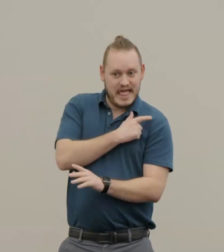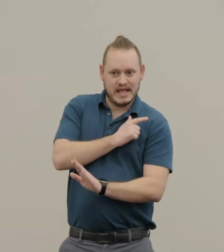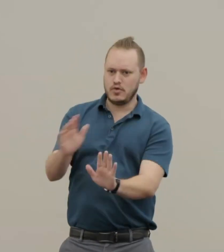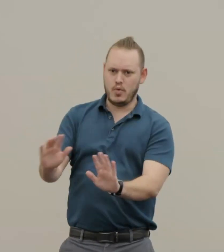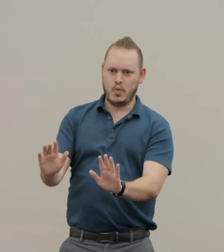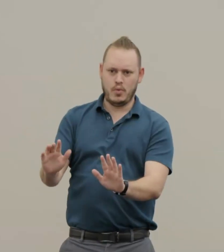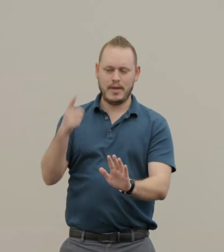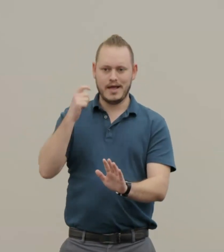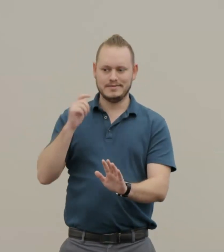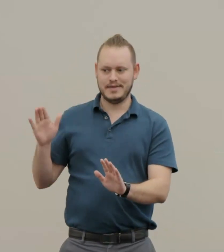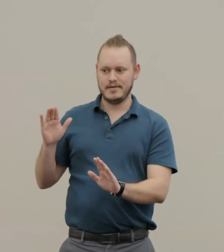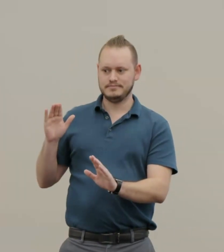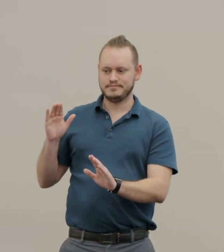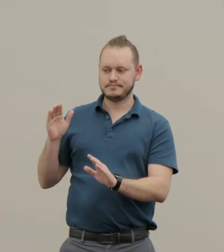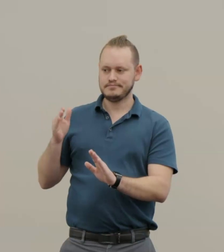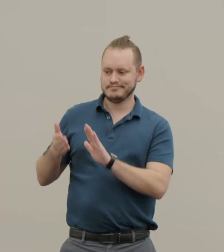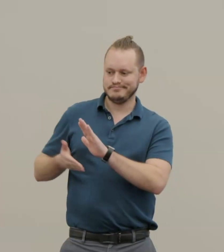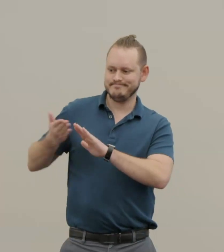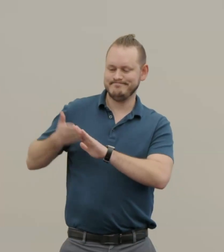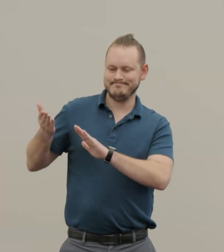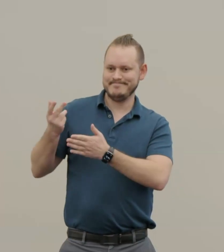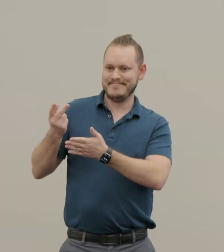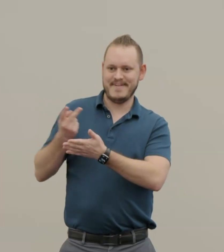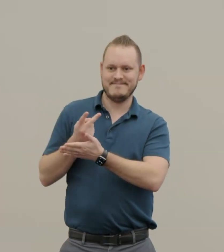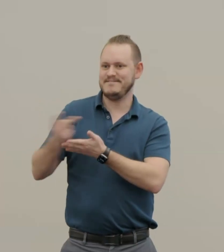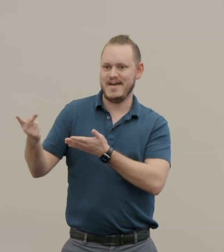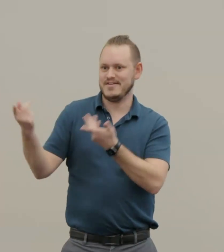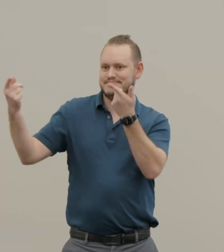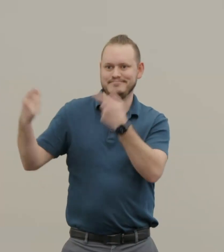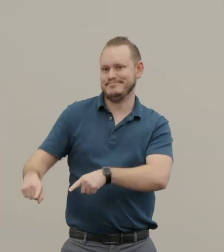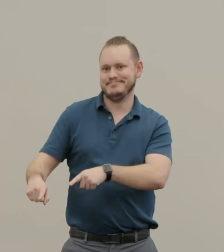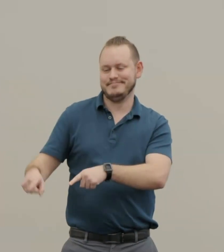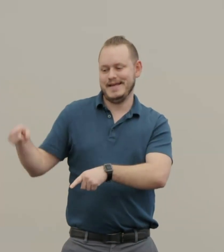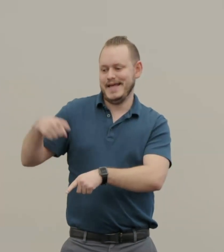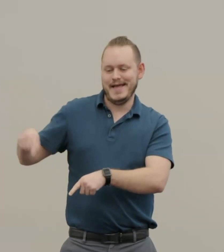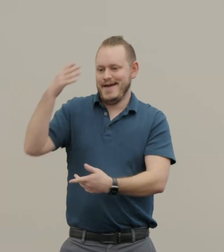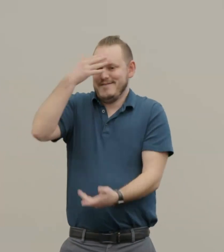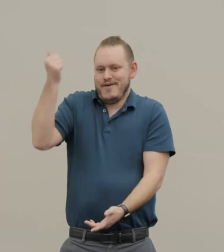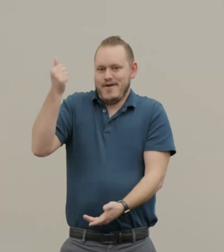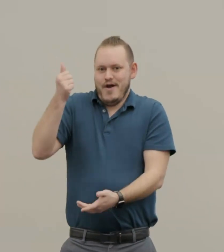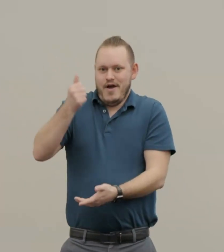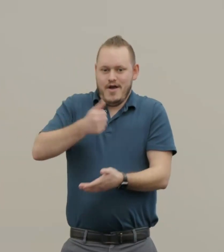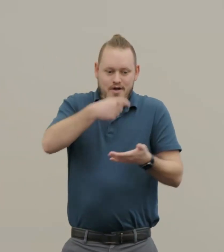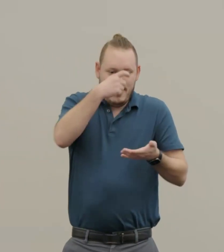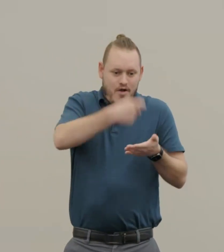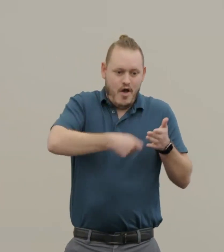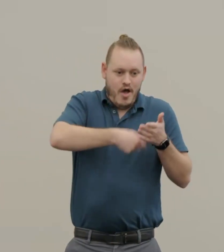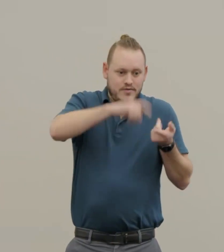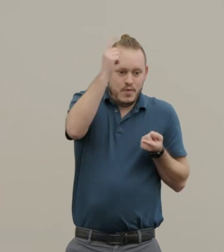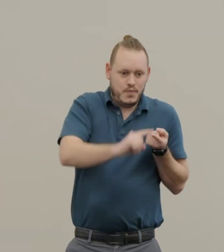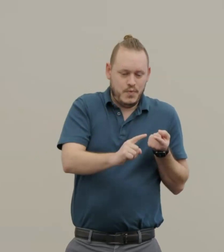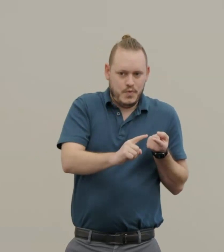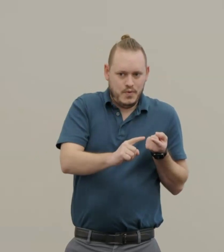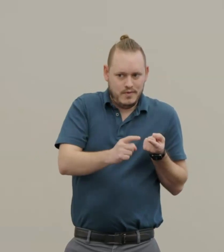there was an operational failure somewhere that forgot that cutting costs has an impact to